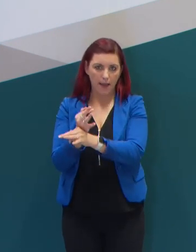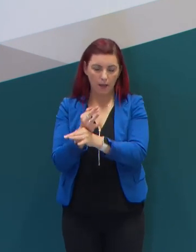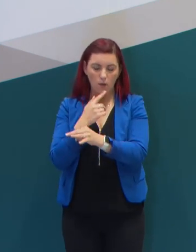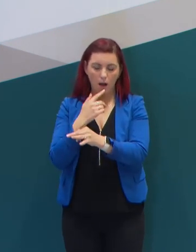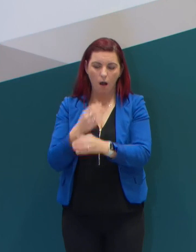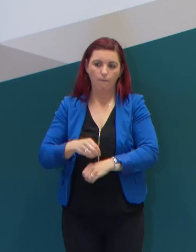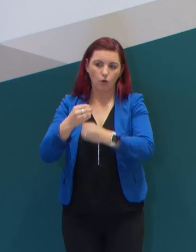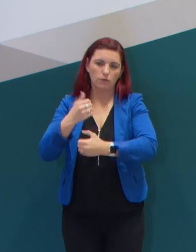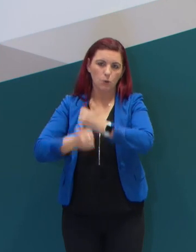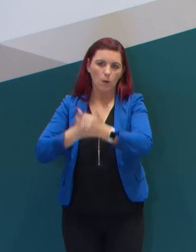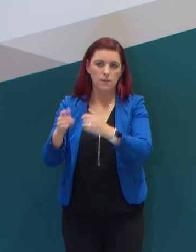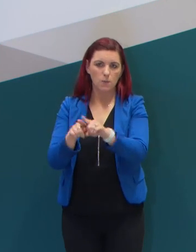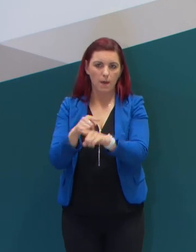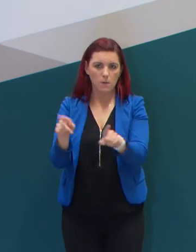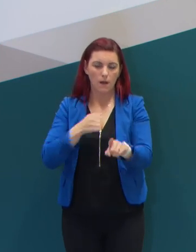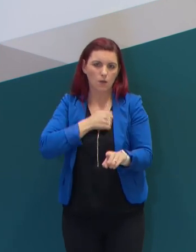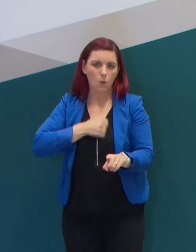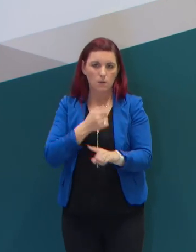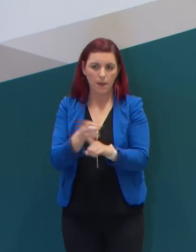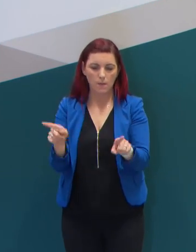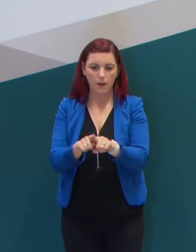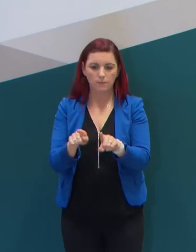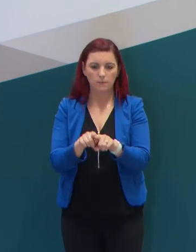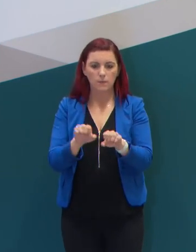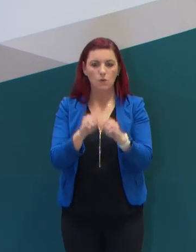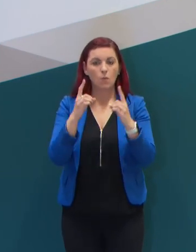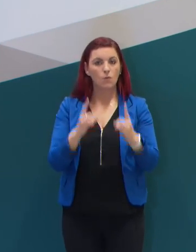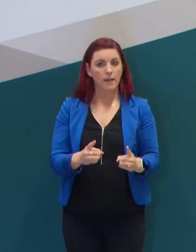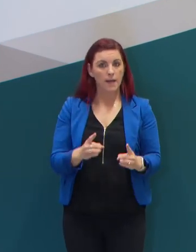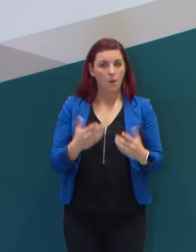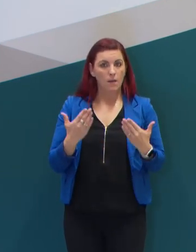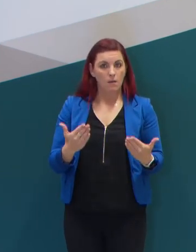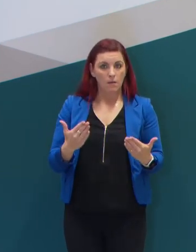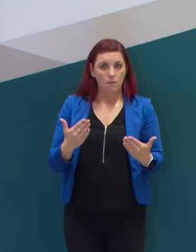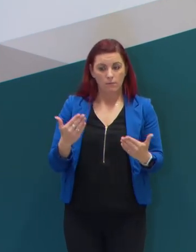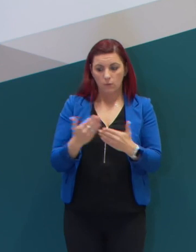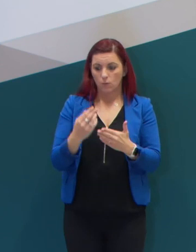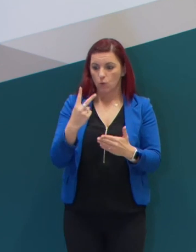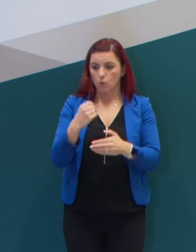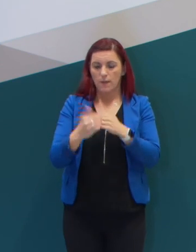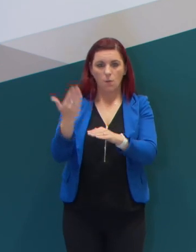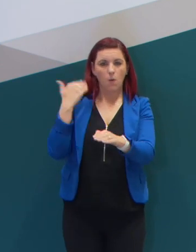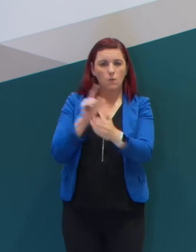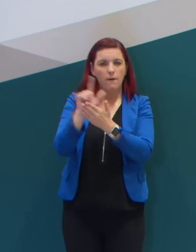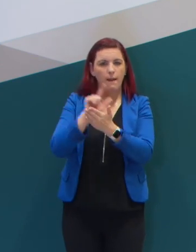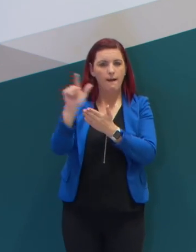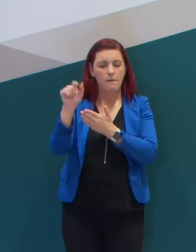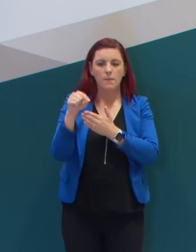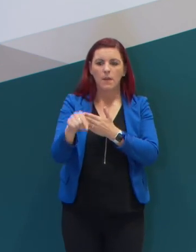A breakdown of 965 cases available midnight the night before last shows that